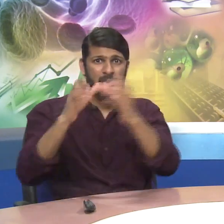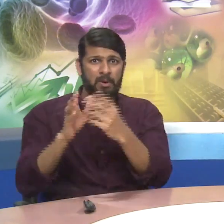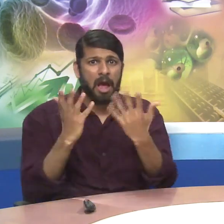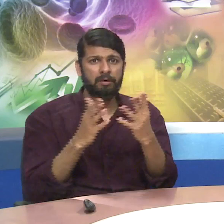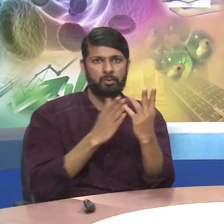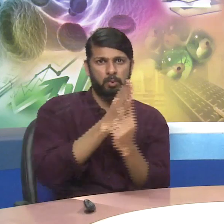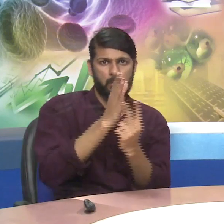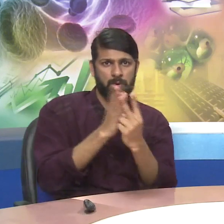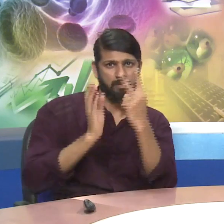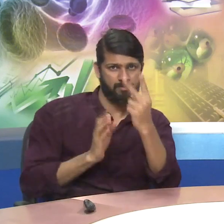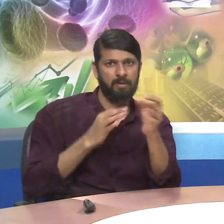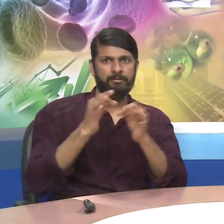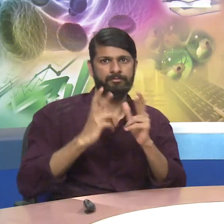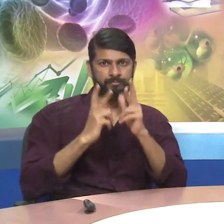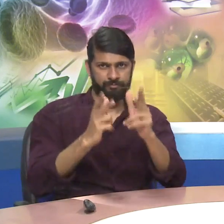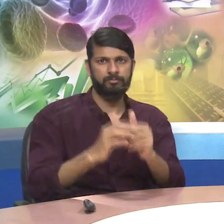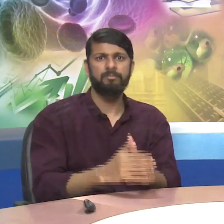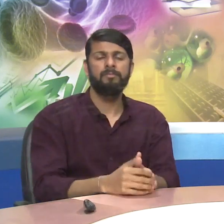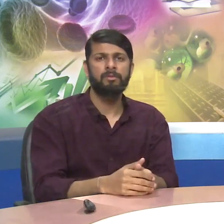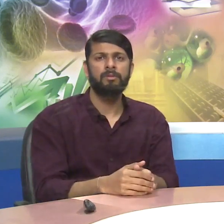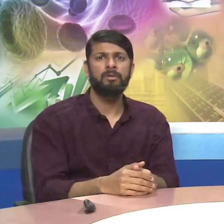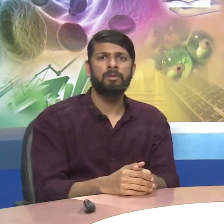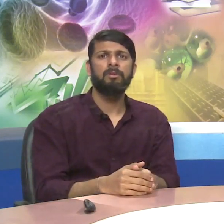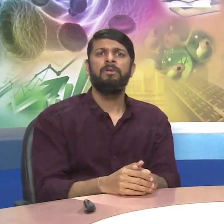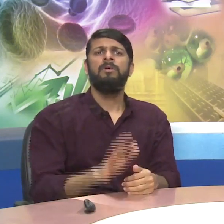Relating to the matters concerning with procedures and